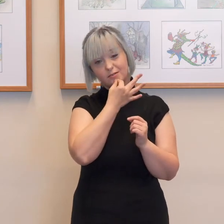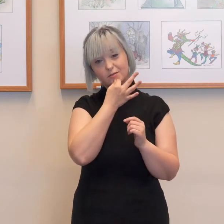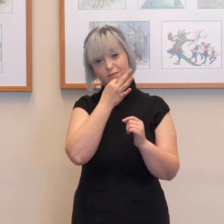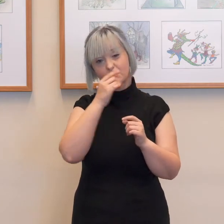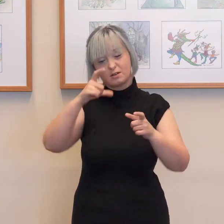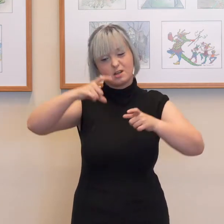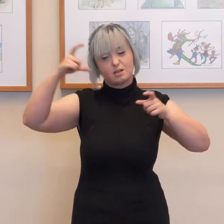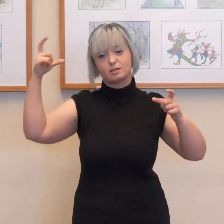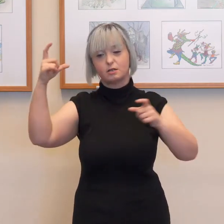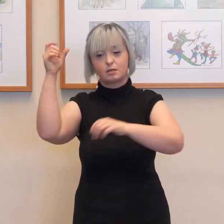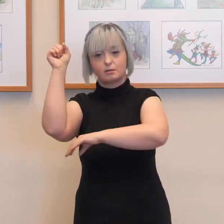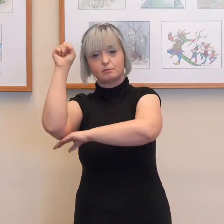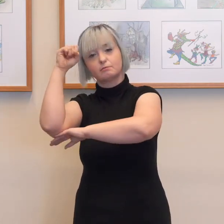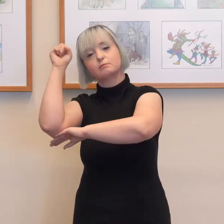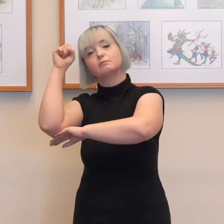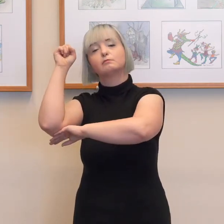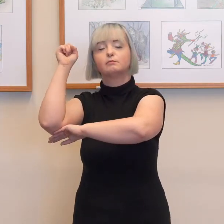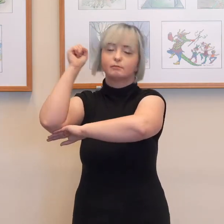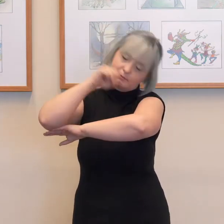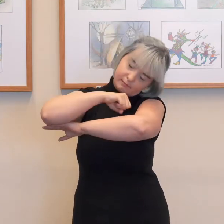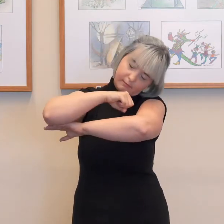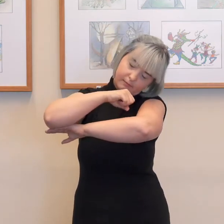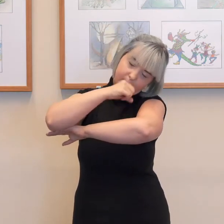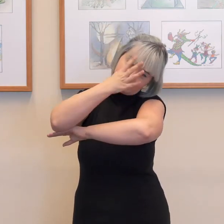But soon the giant fell asleep.